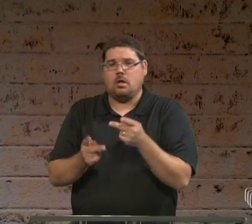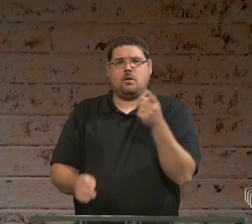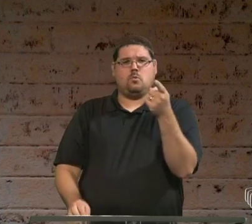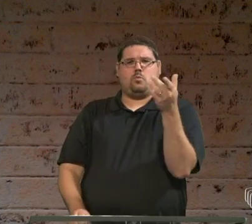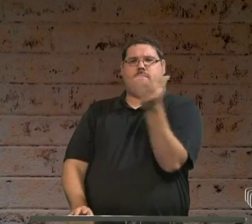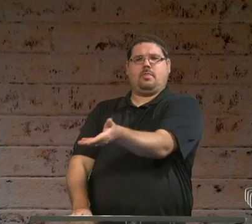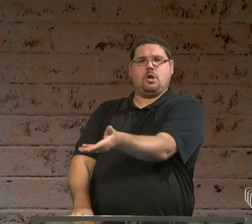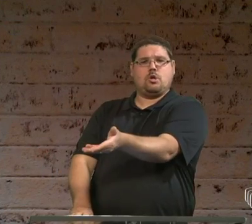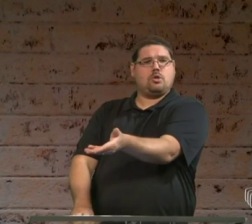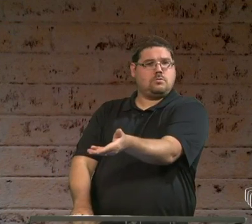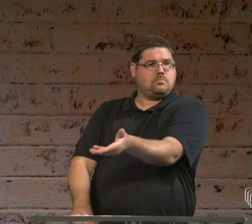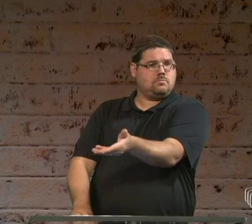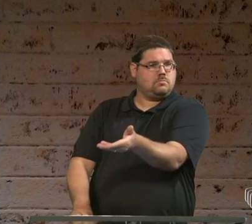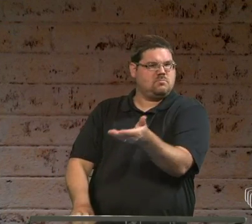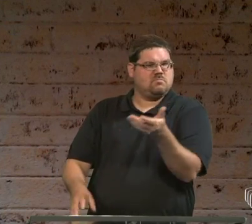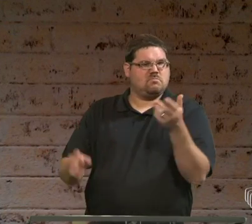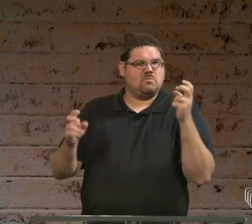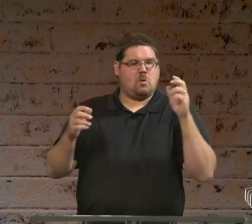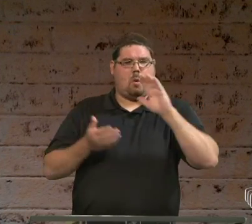to a place that you are.